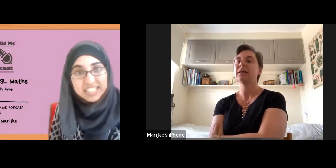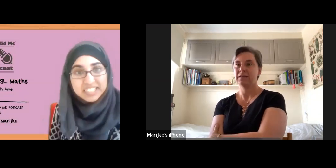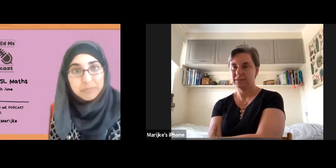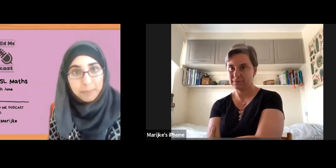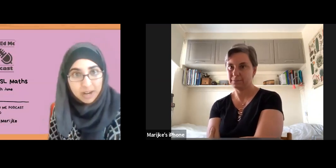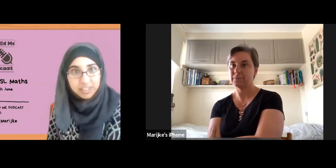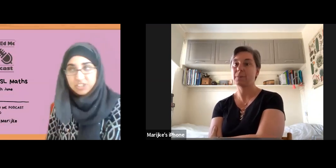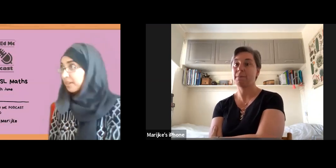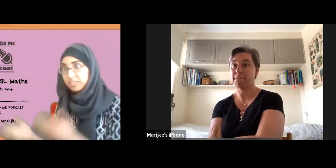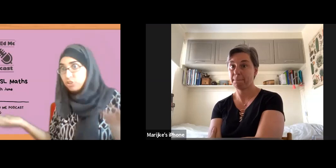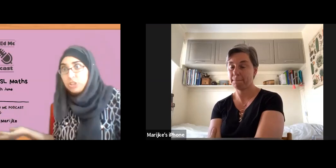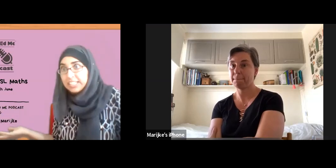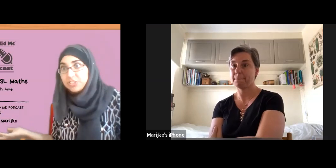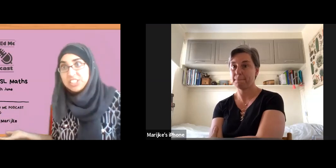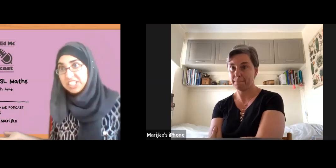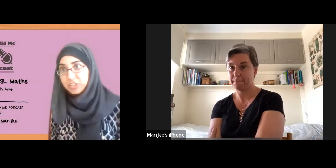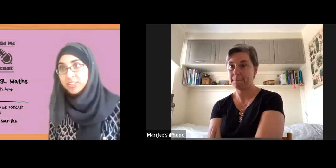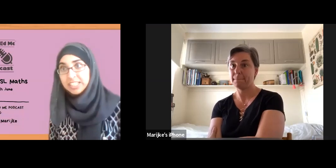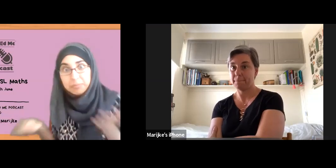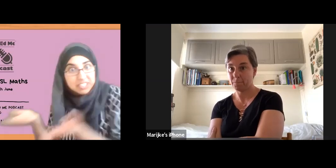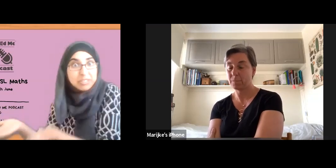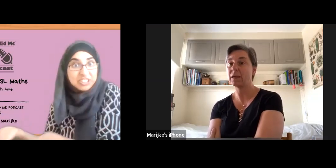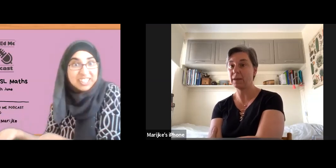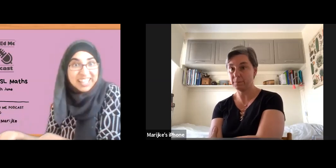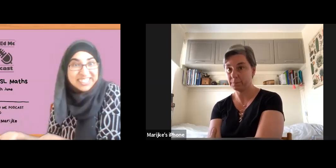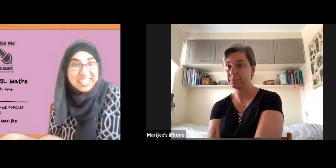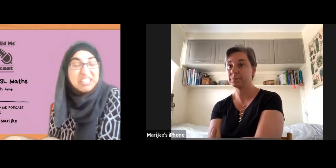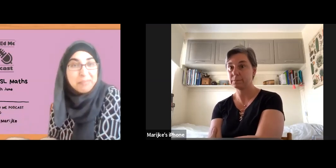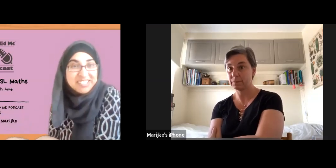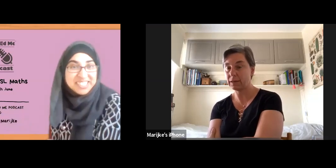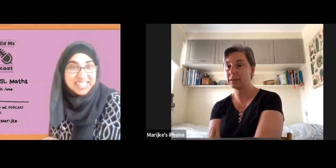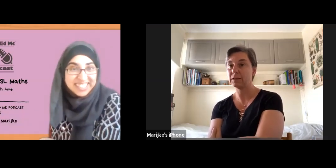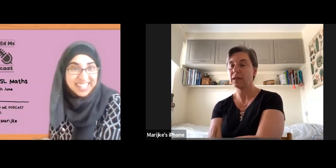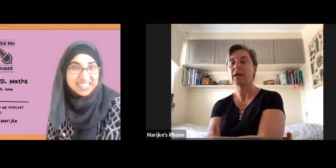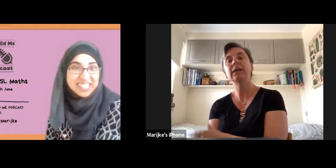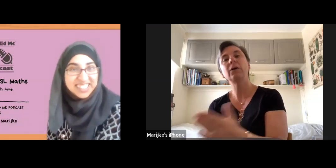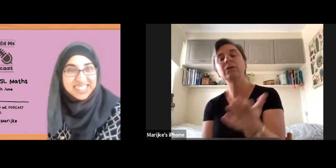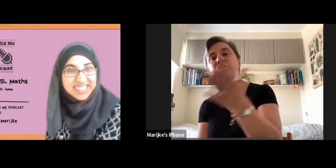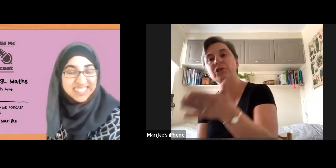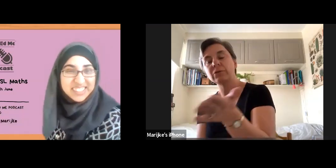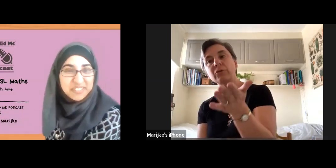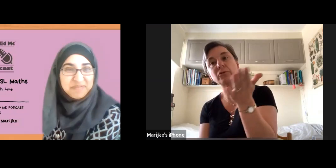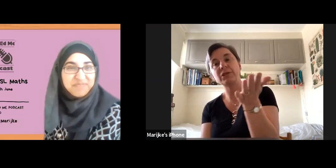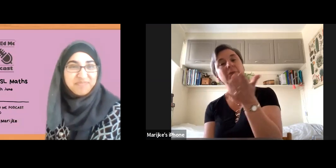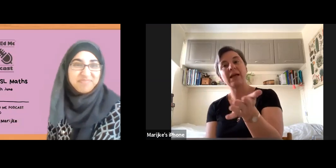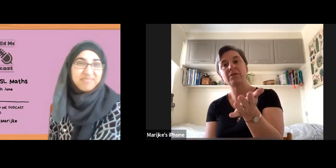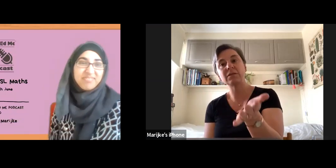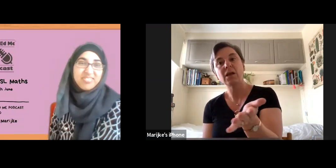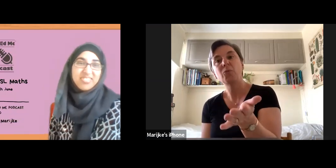to my primary age, I'm like, you're learning GCSE content because I'm teaching this to my GCSE kids. And all those children, all those year 11s would